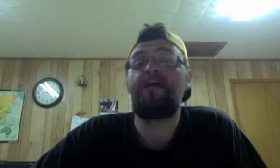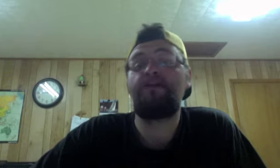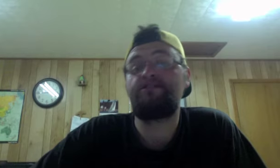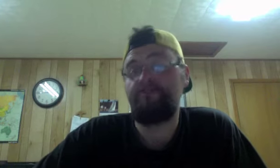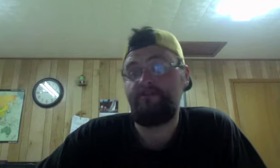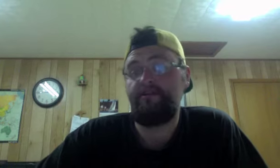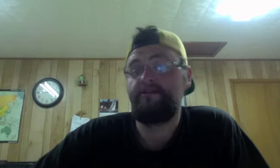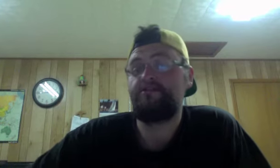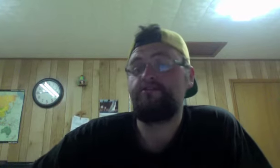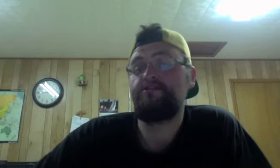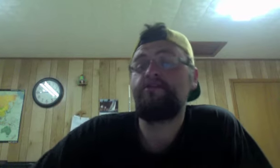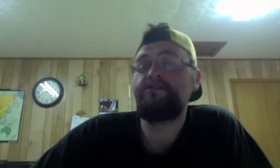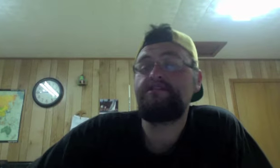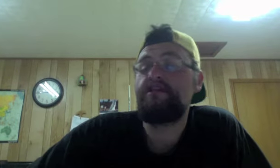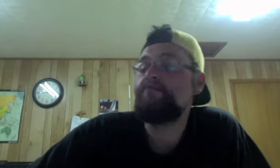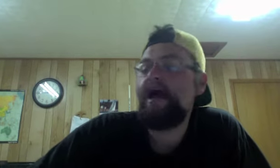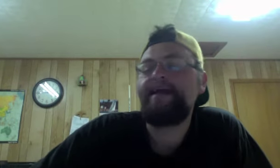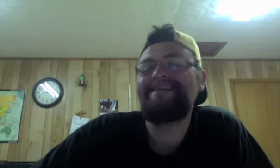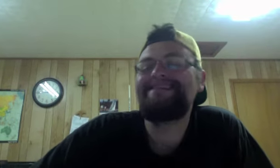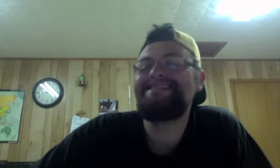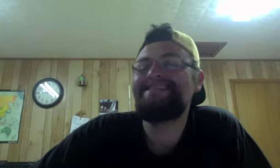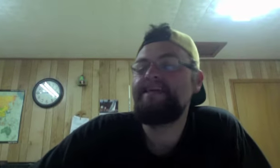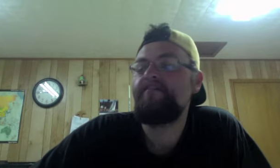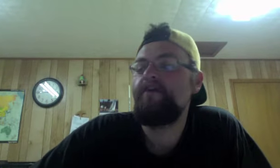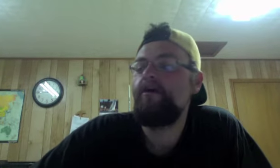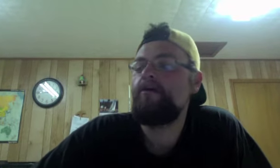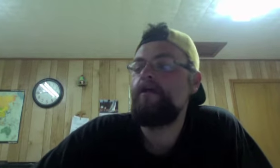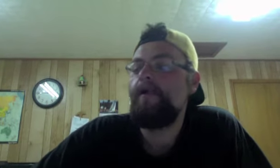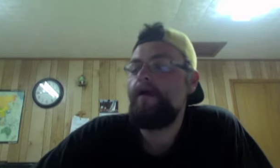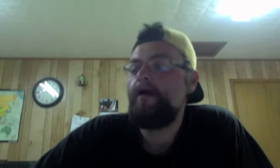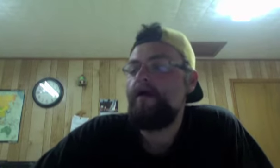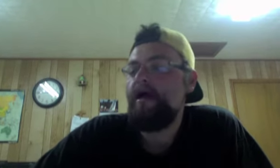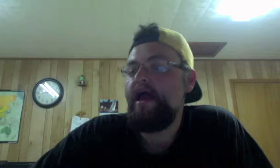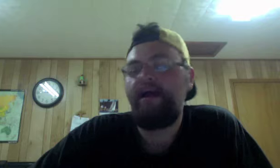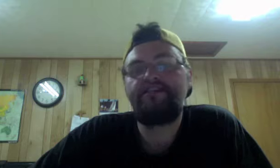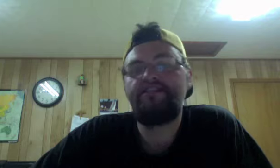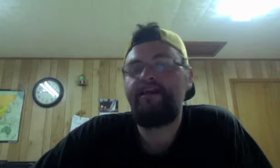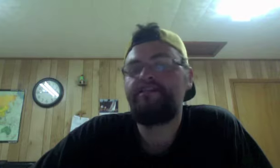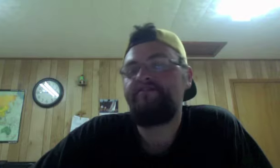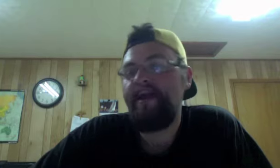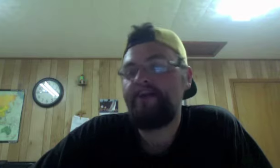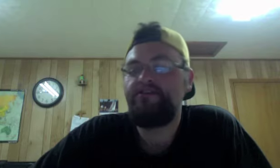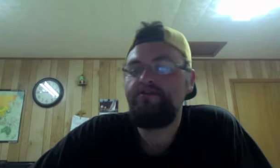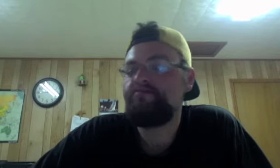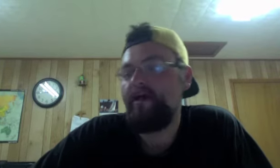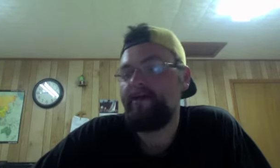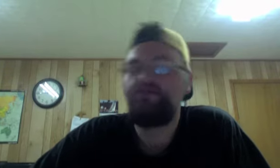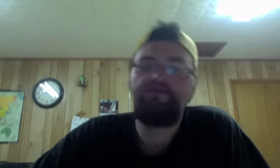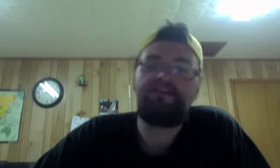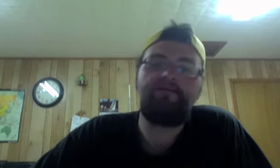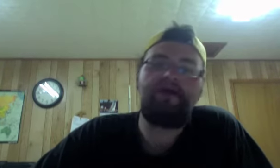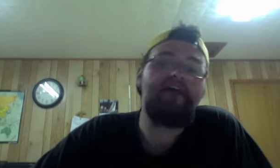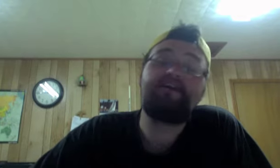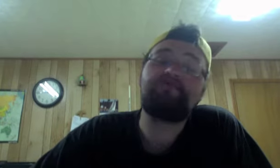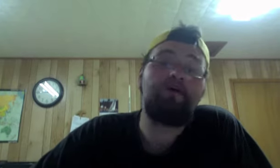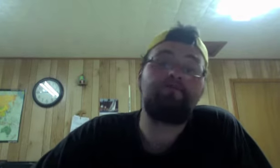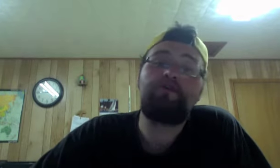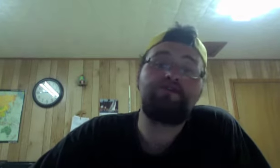to the league too so good to see him back in this CFL and I just think Fantuz playing his old team I think he's want to put on show